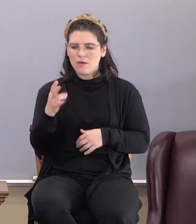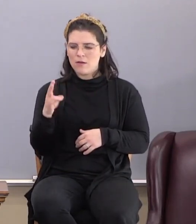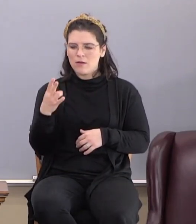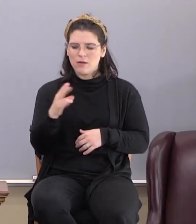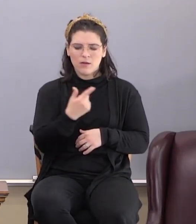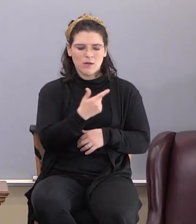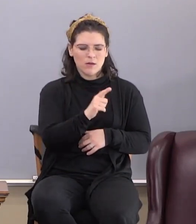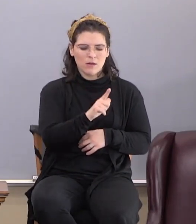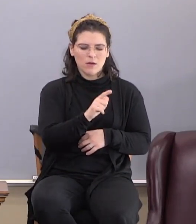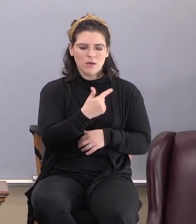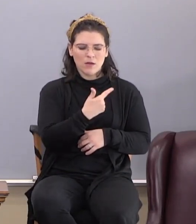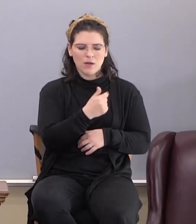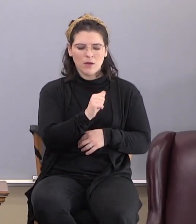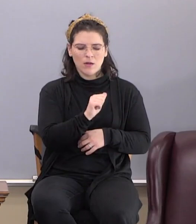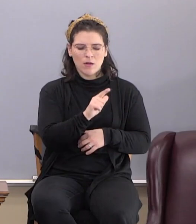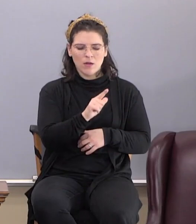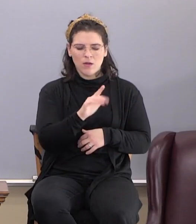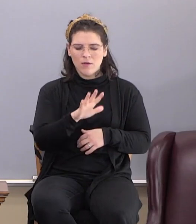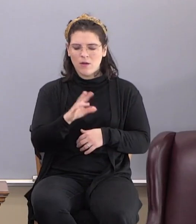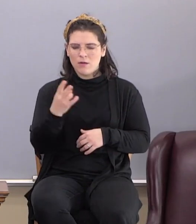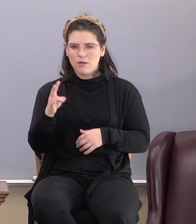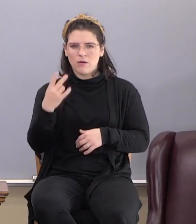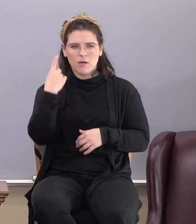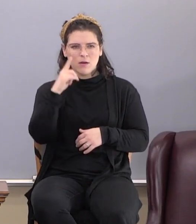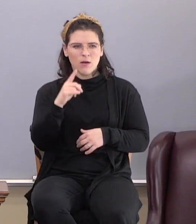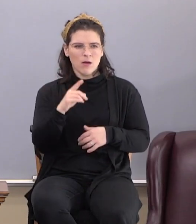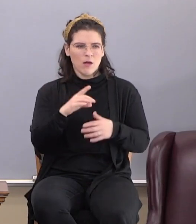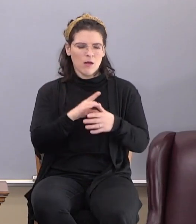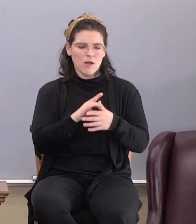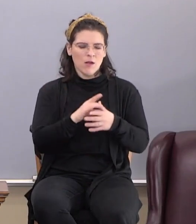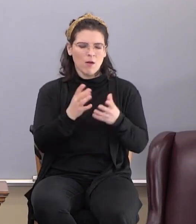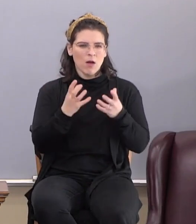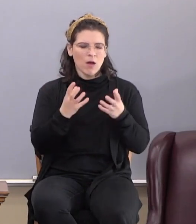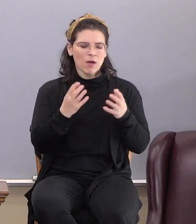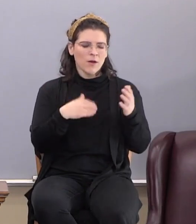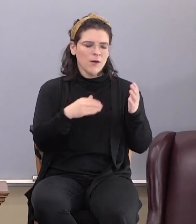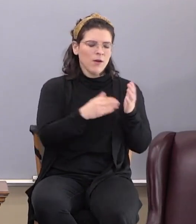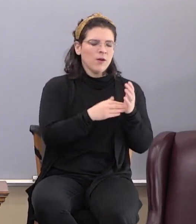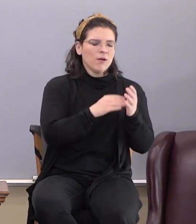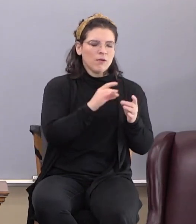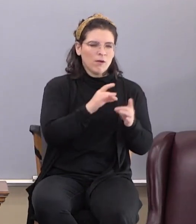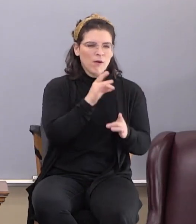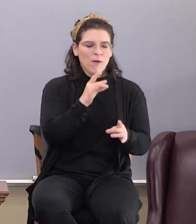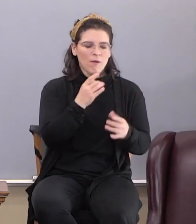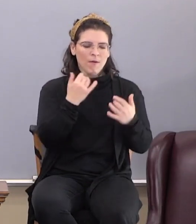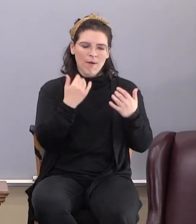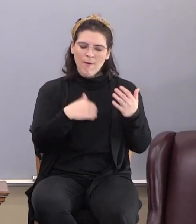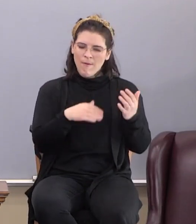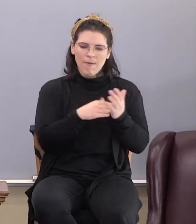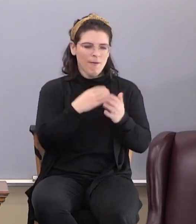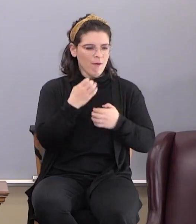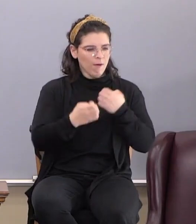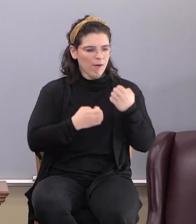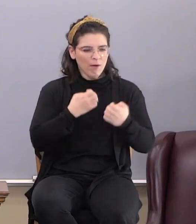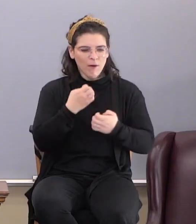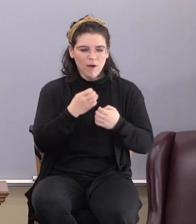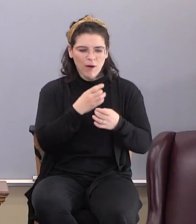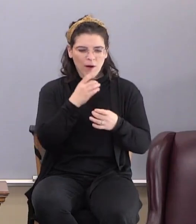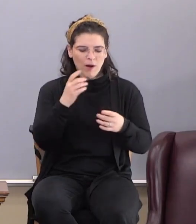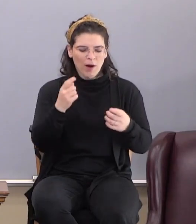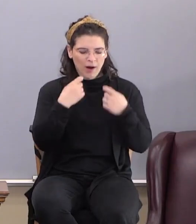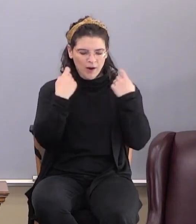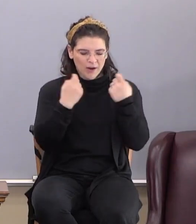Galatians chapter 5, verse 17. For the flesh lusteth against the Spirit. Again, the emotions of sin,